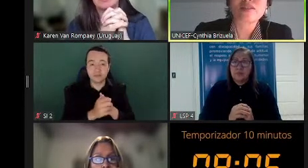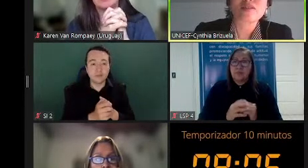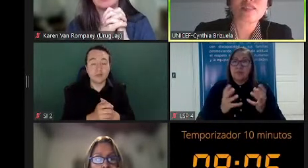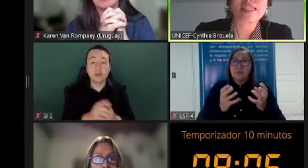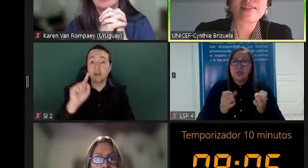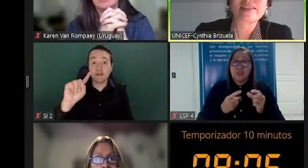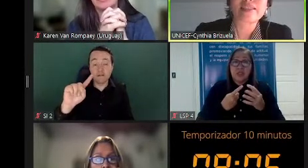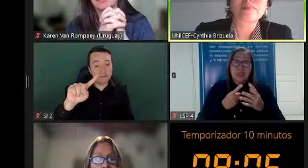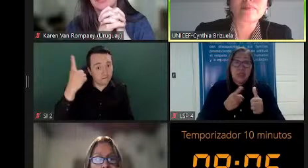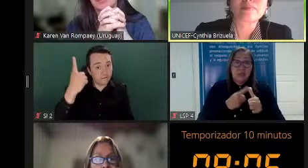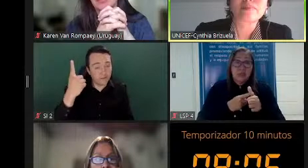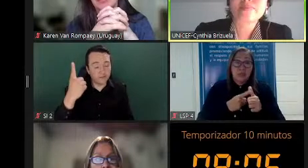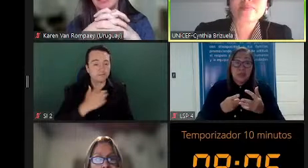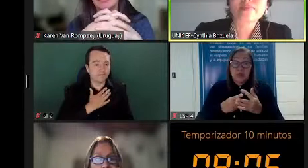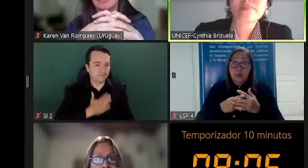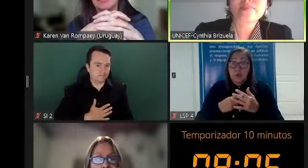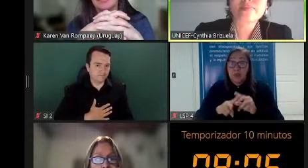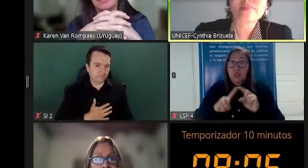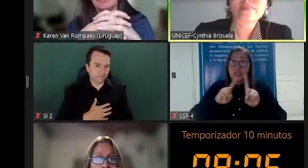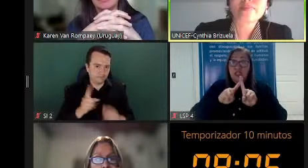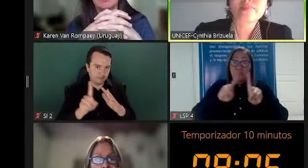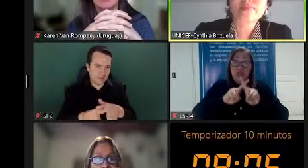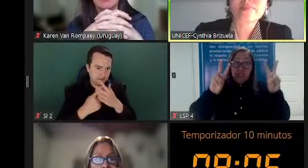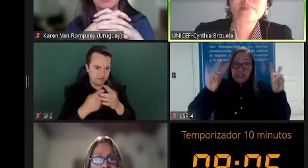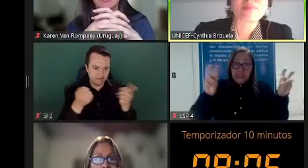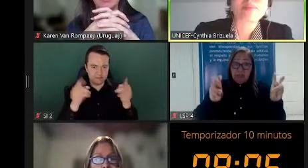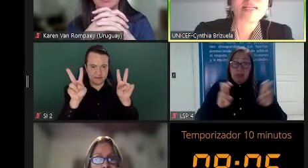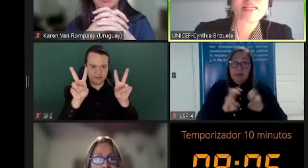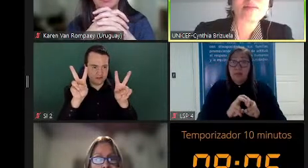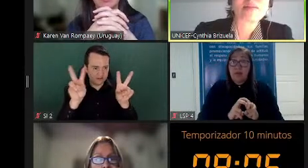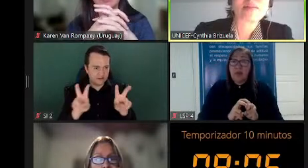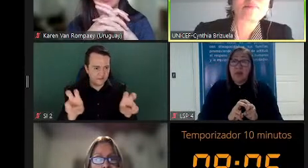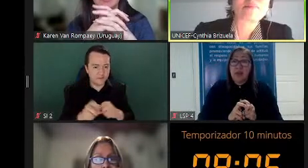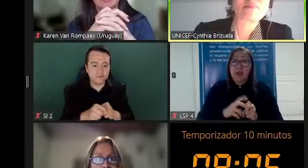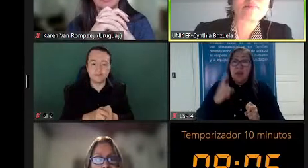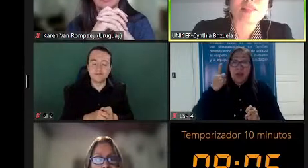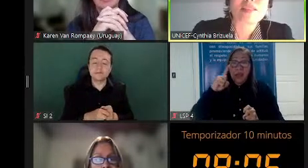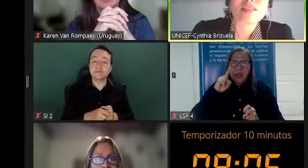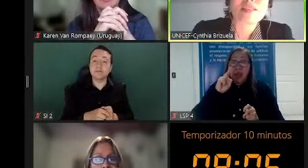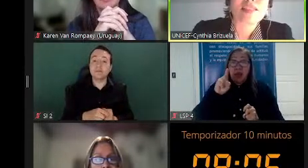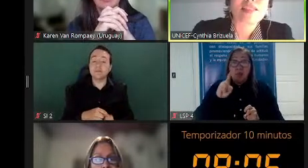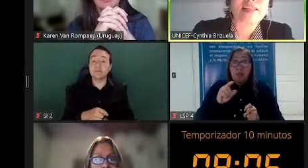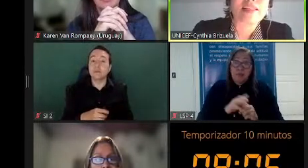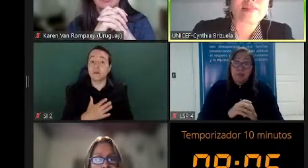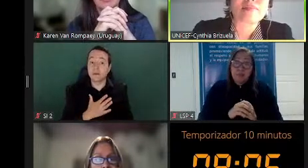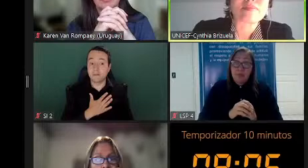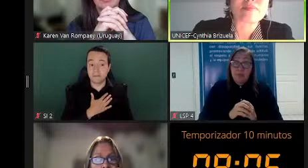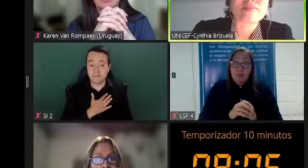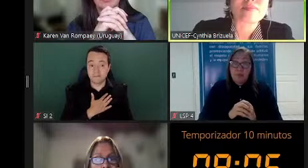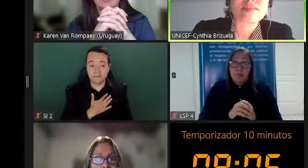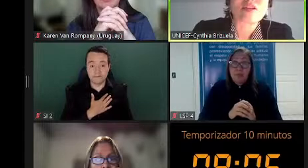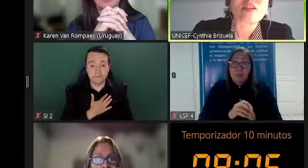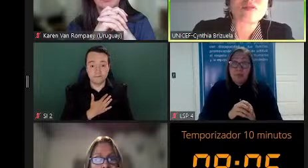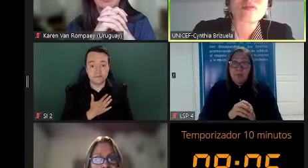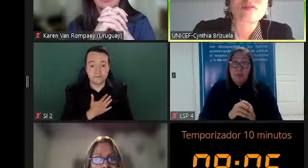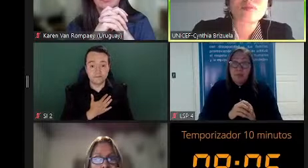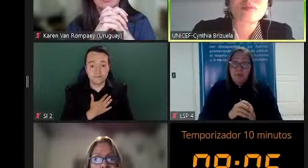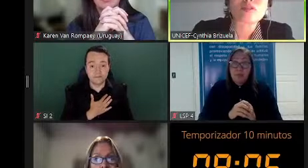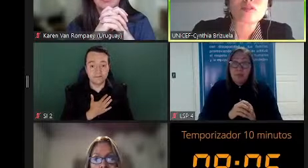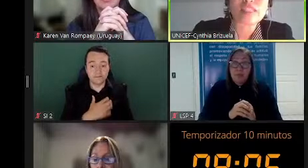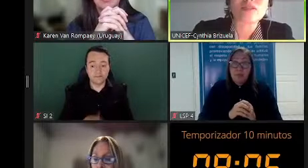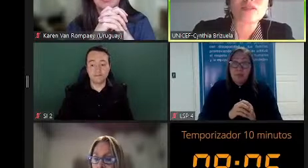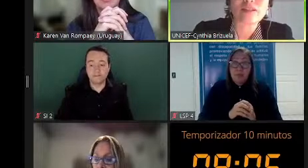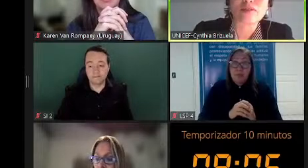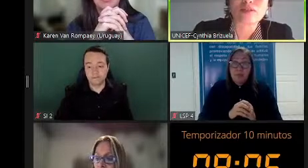first of all i wanted to begin with this topic that for me whenever we